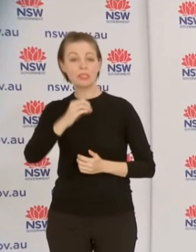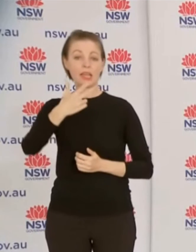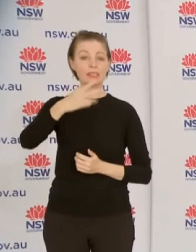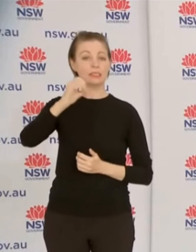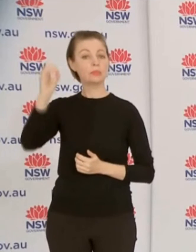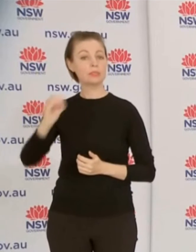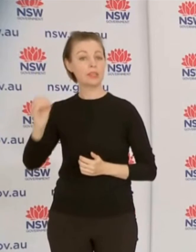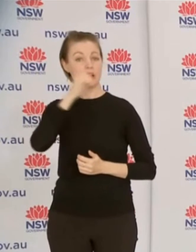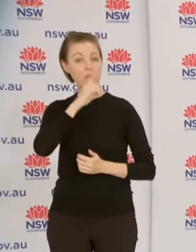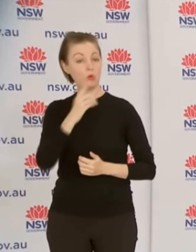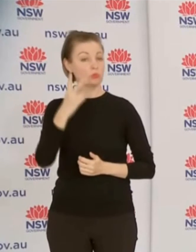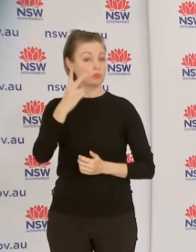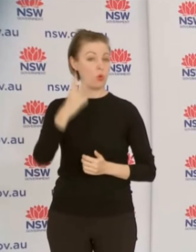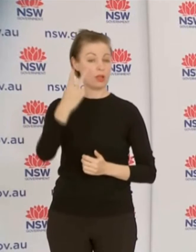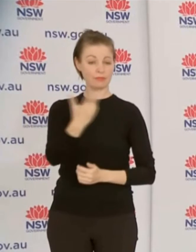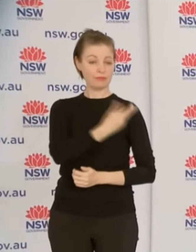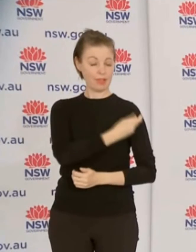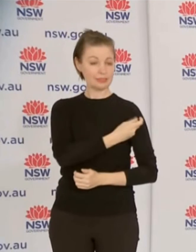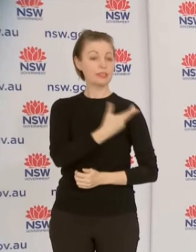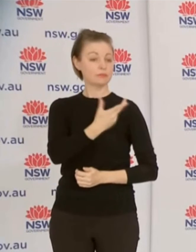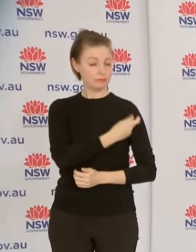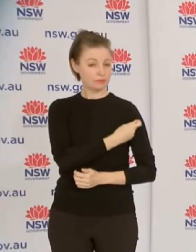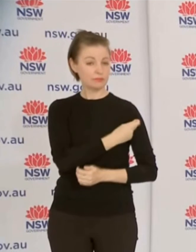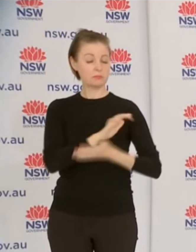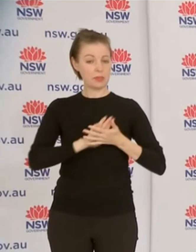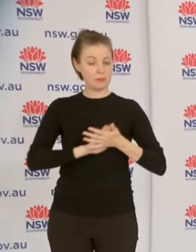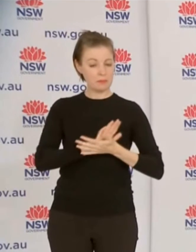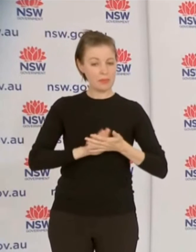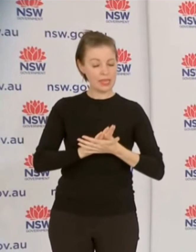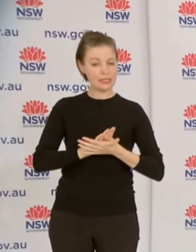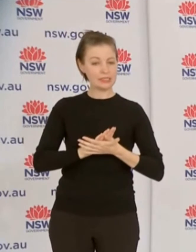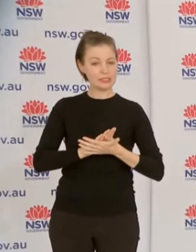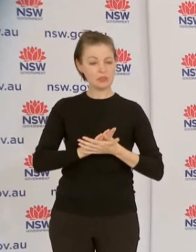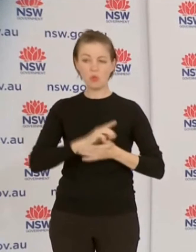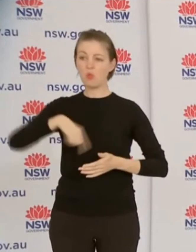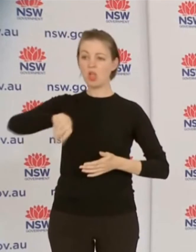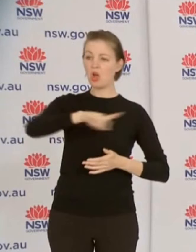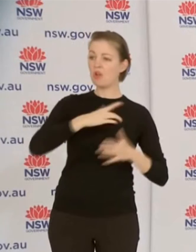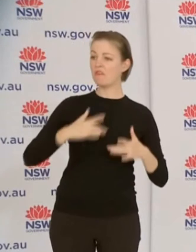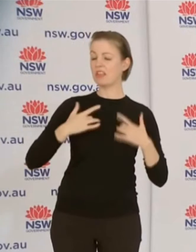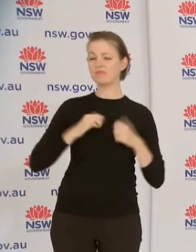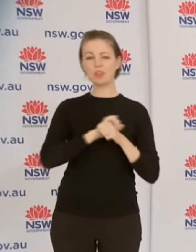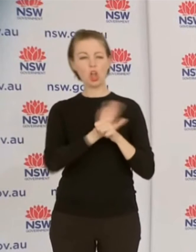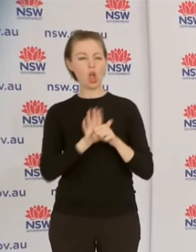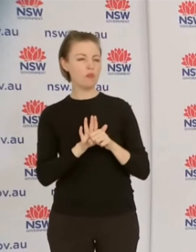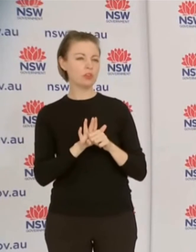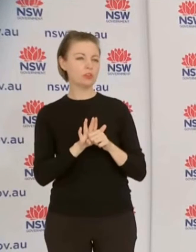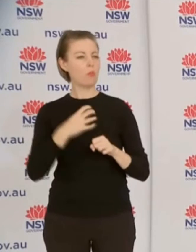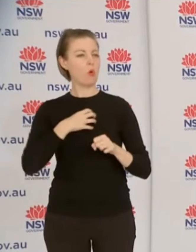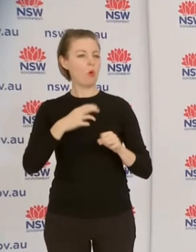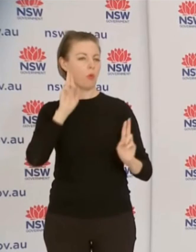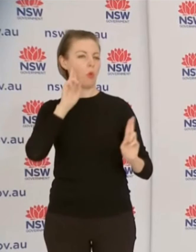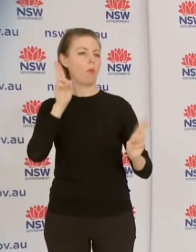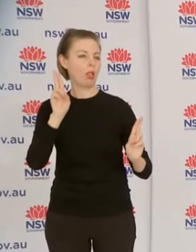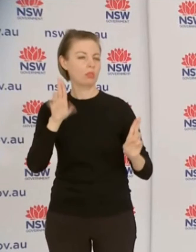a number of occasions in addition to me, is that you start normalising living with COVID when you have high rates of vaccination,